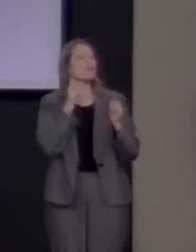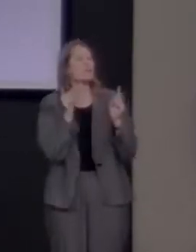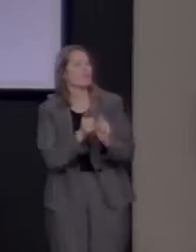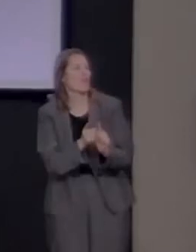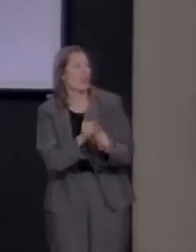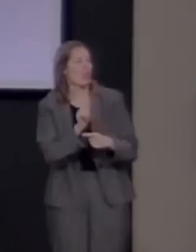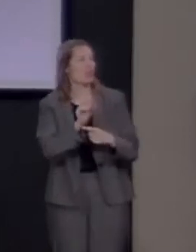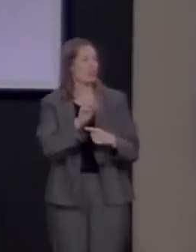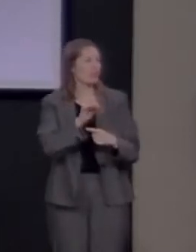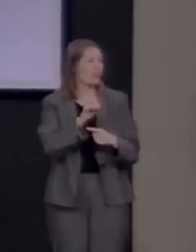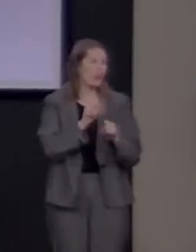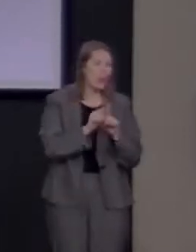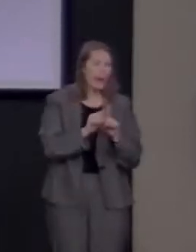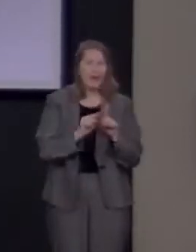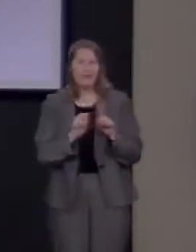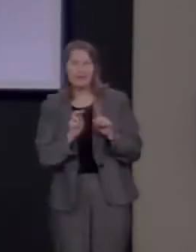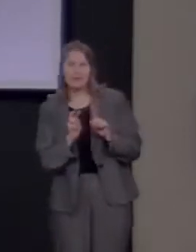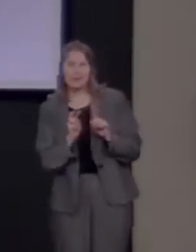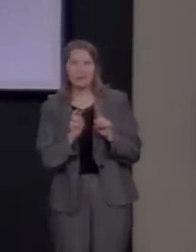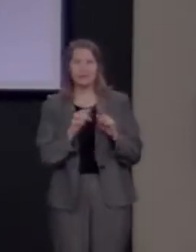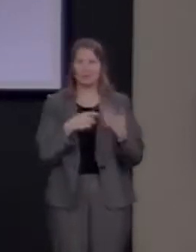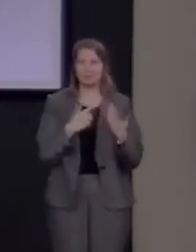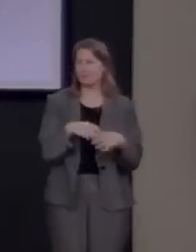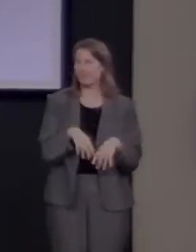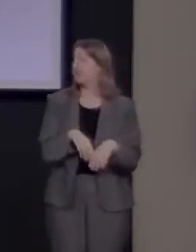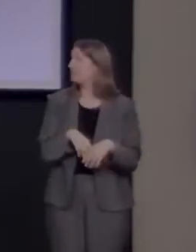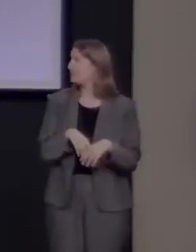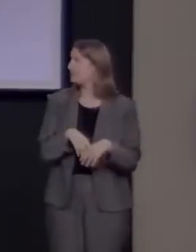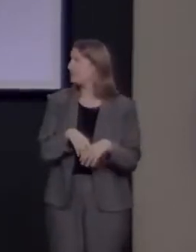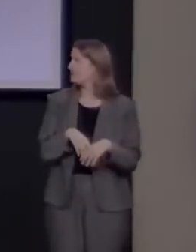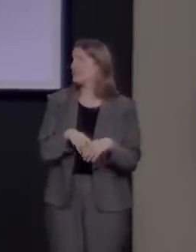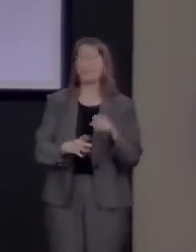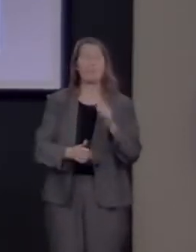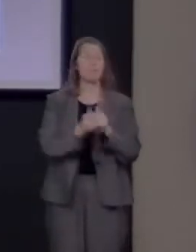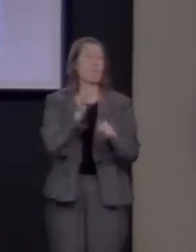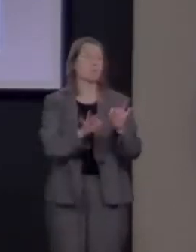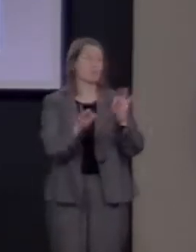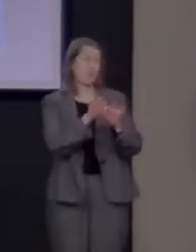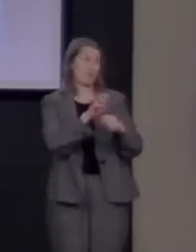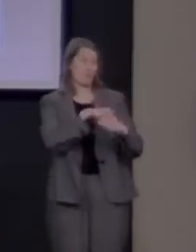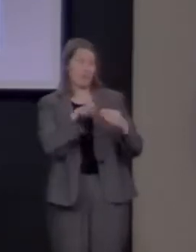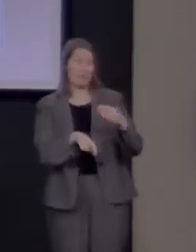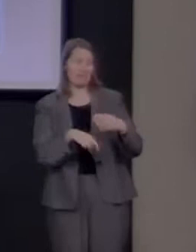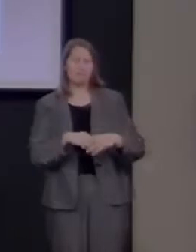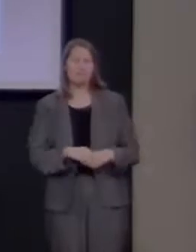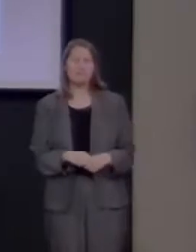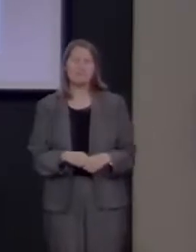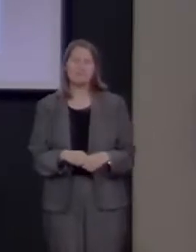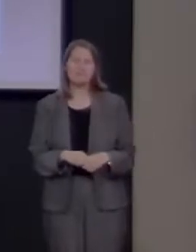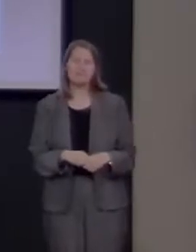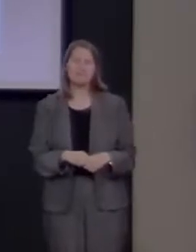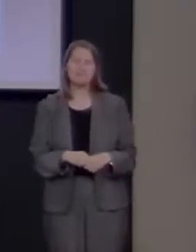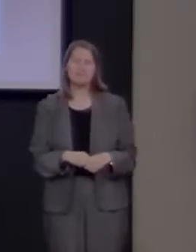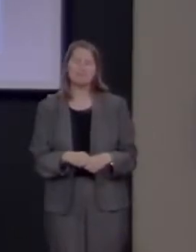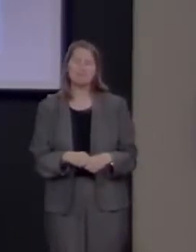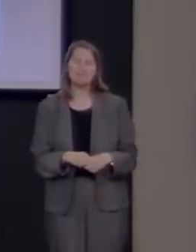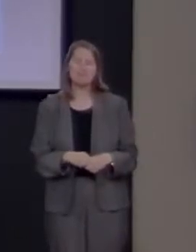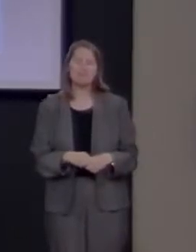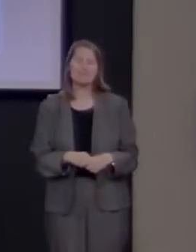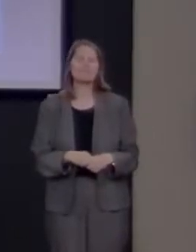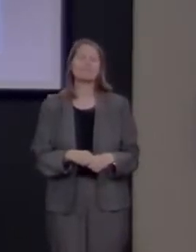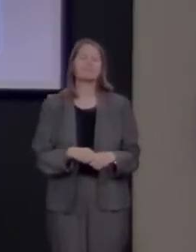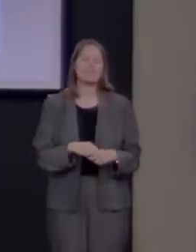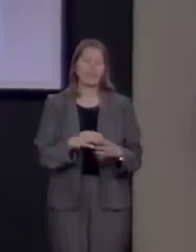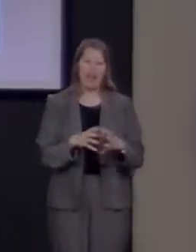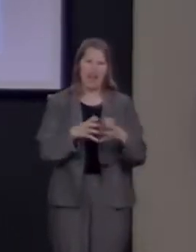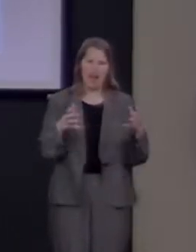small numerical ratio, such as 1 and 9. But most importantly, what Stephanie found was that individual differences in the